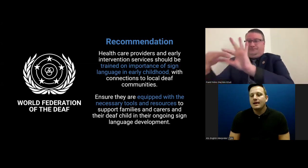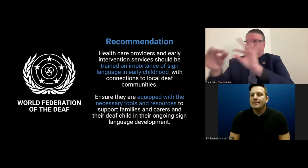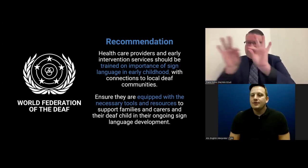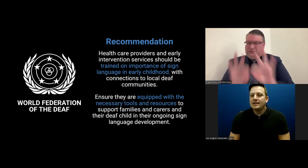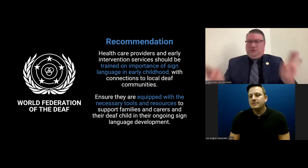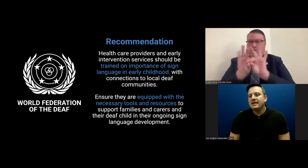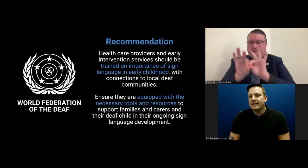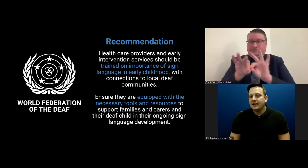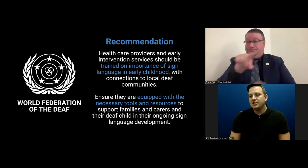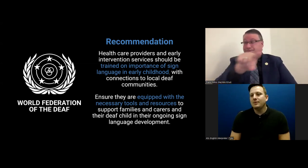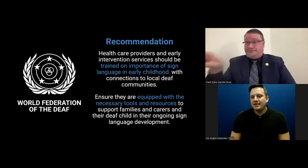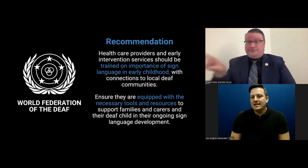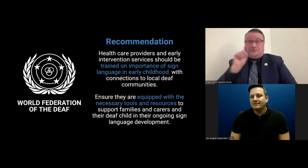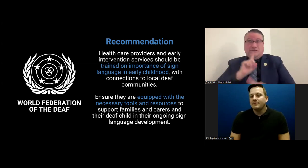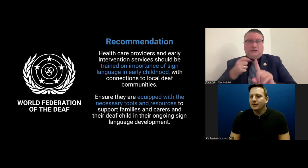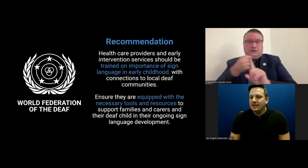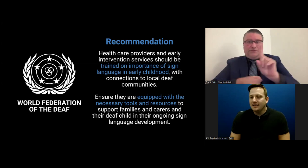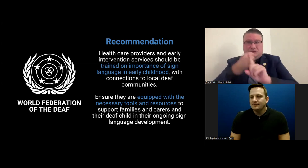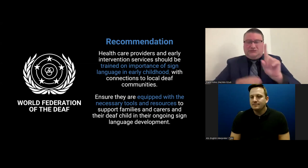And there needs to be a connection with the deaf community.